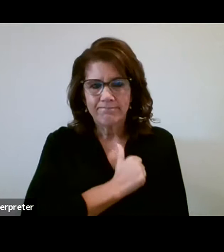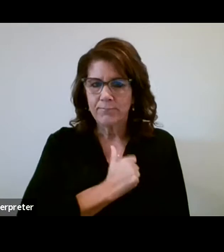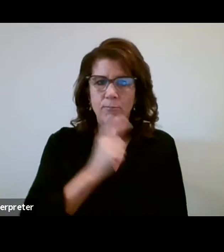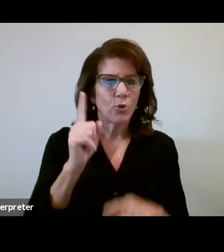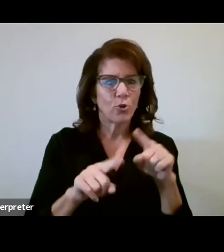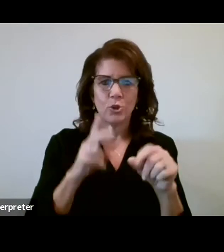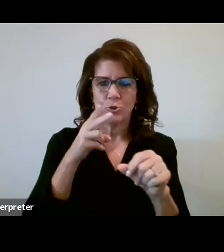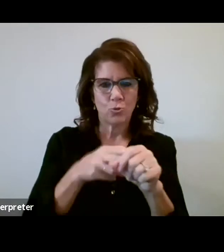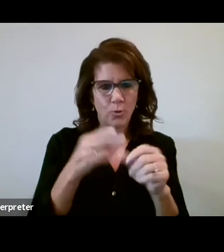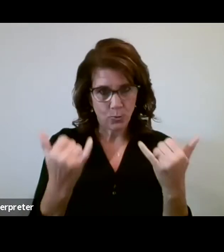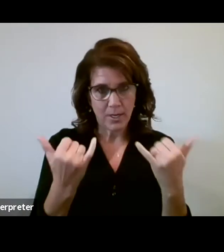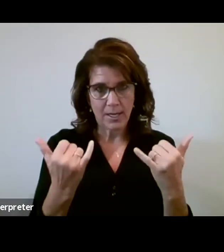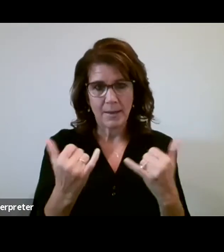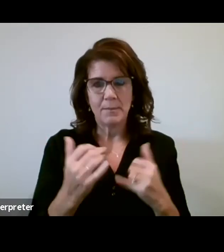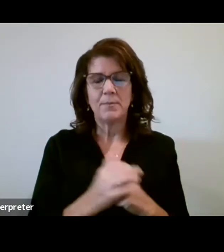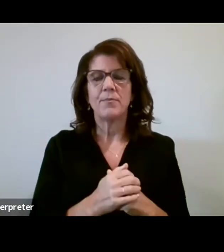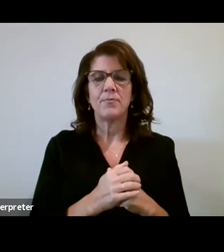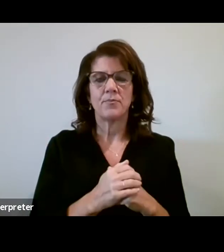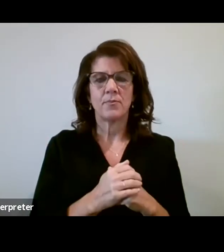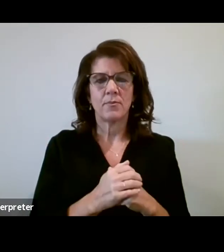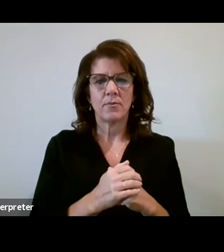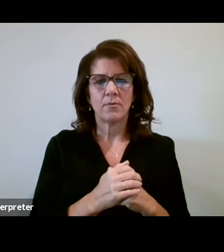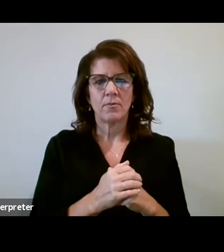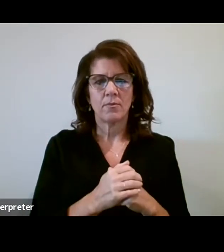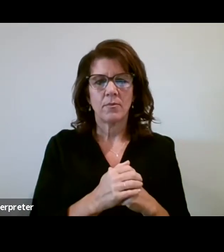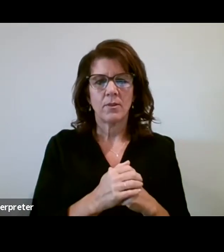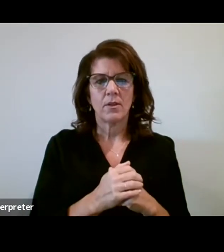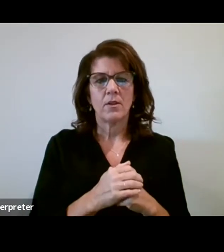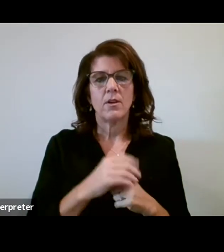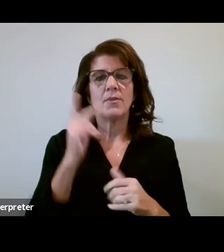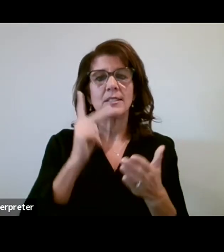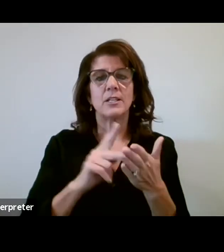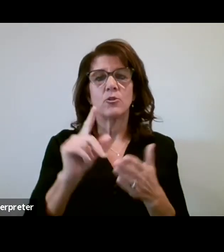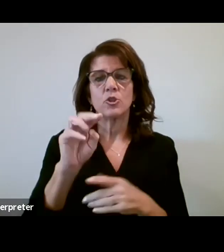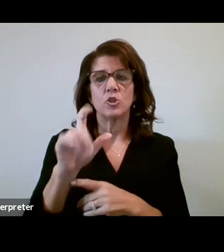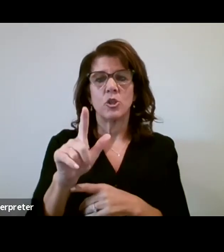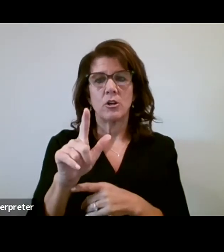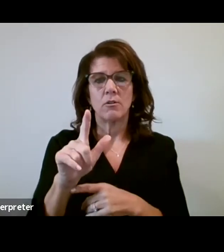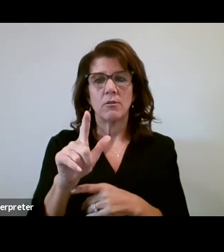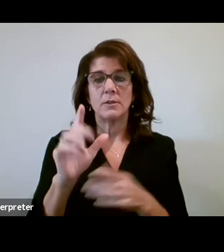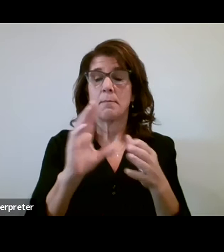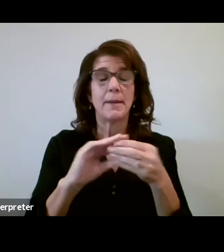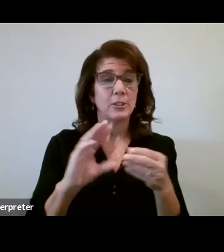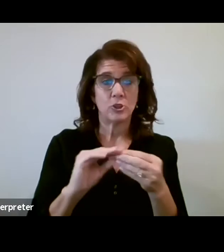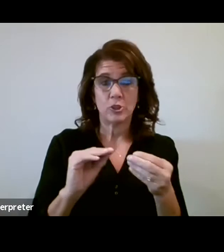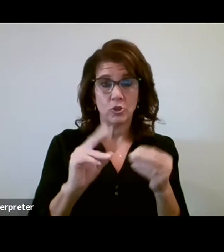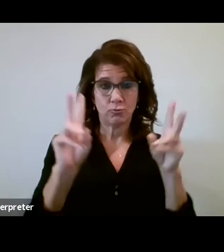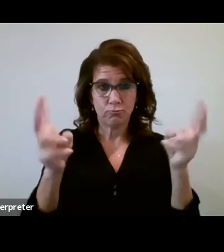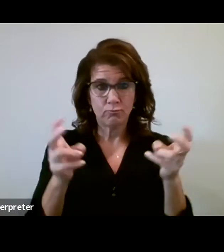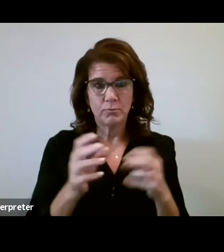to join us here today. So the Secretary General message says,